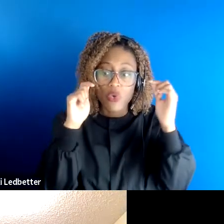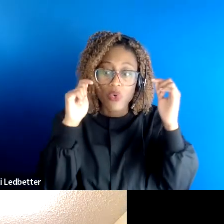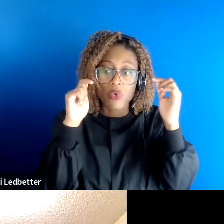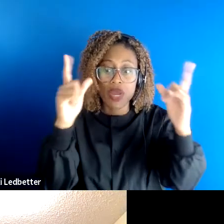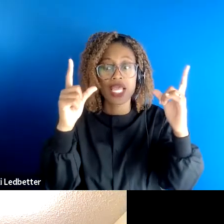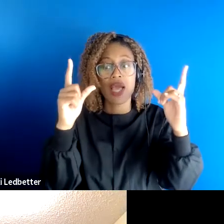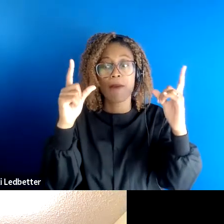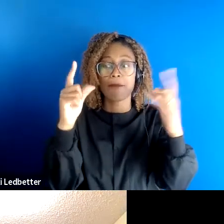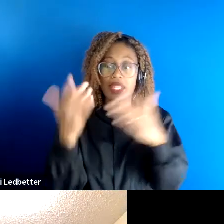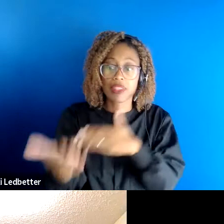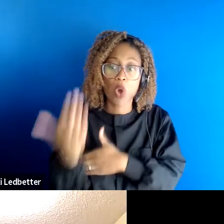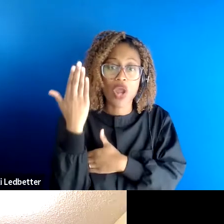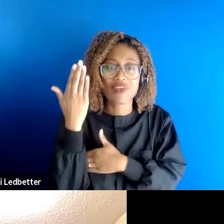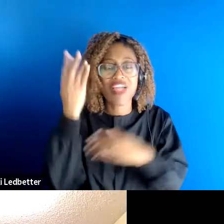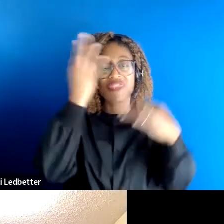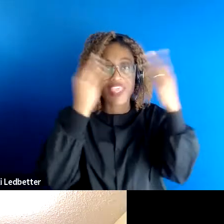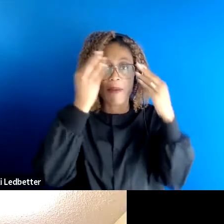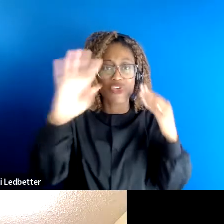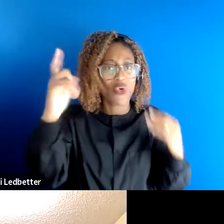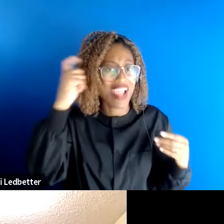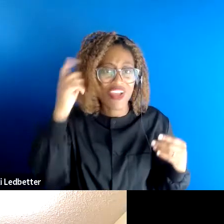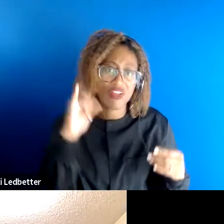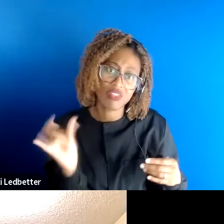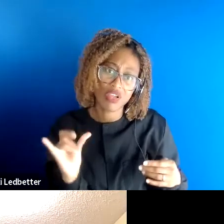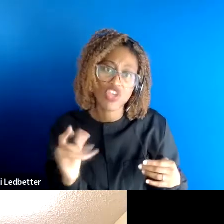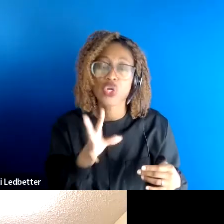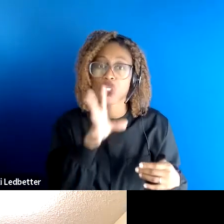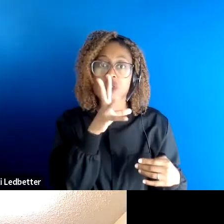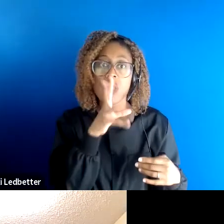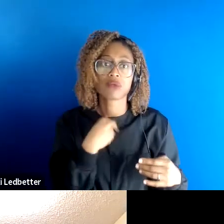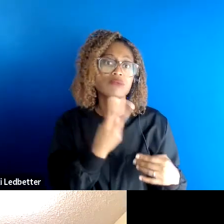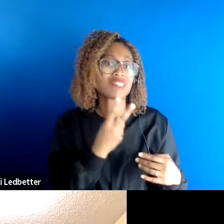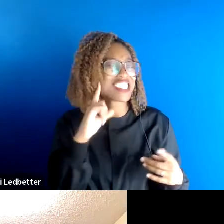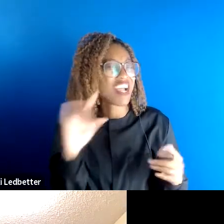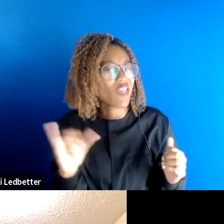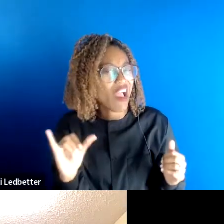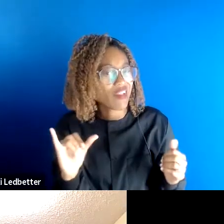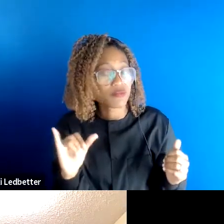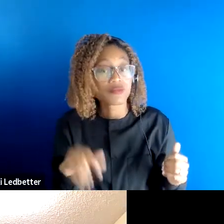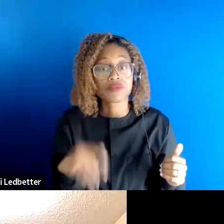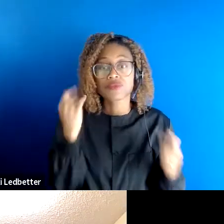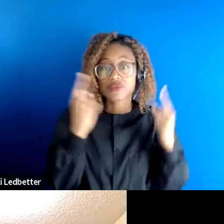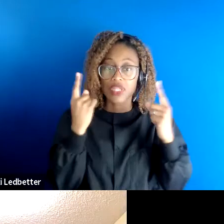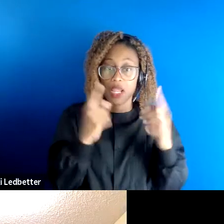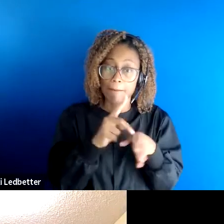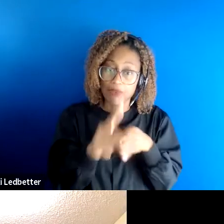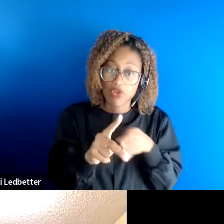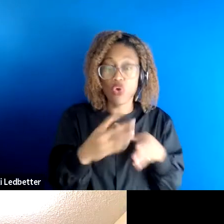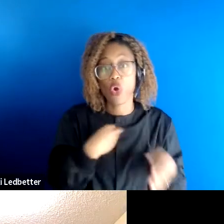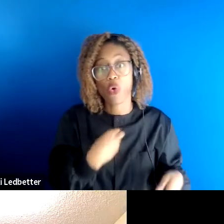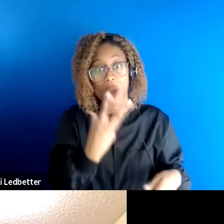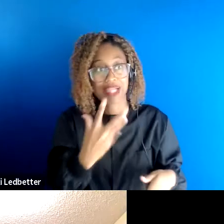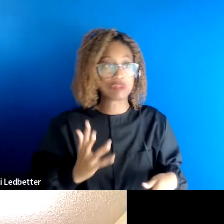about the way your hair looks or the way that you talk? If you think about professionalism or politeness or